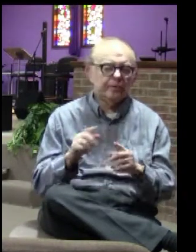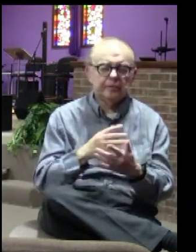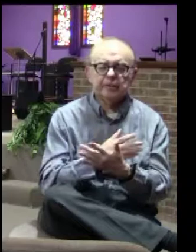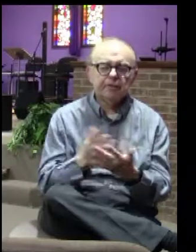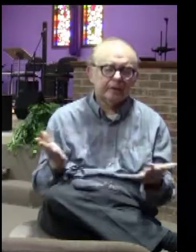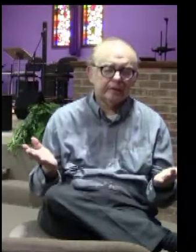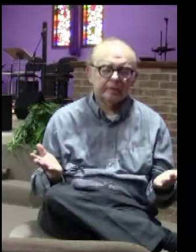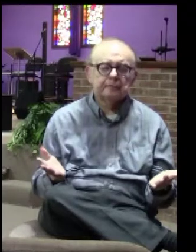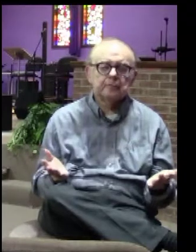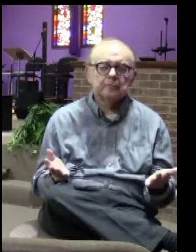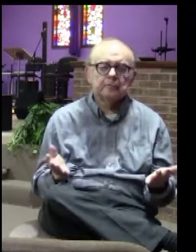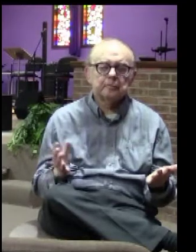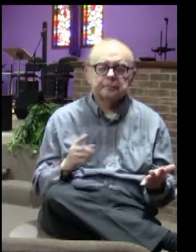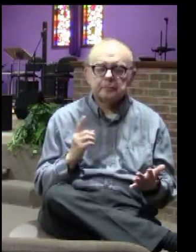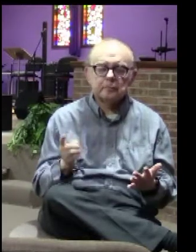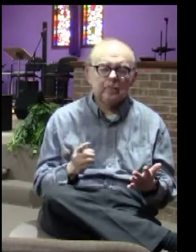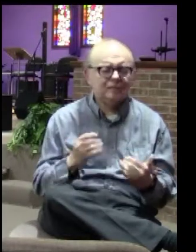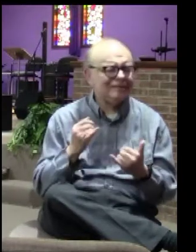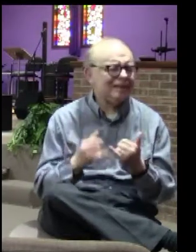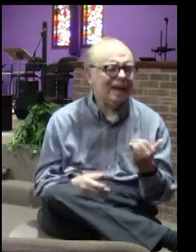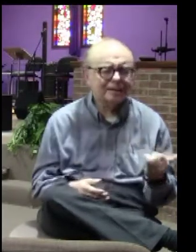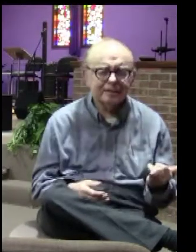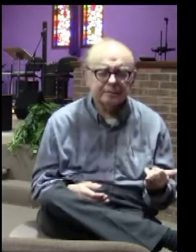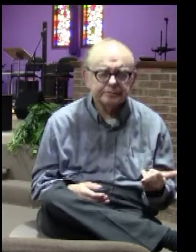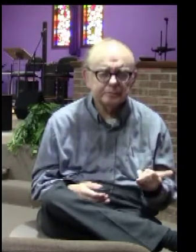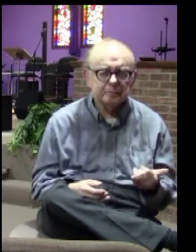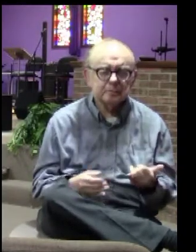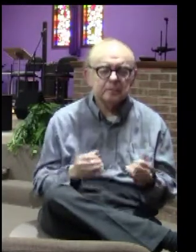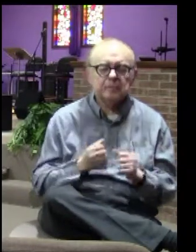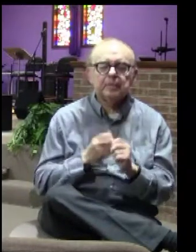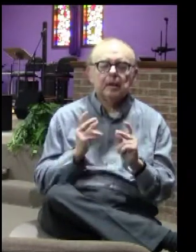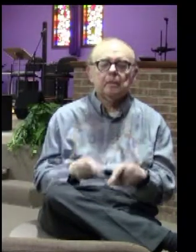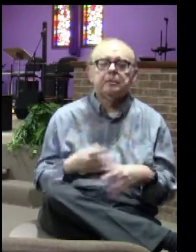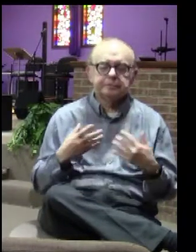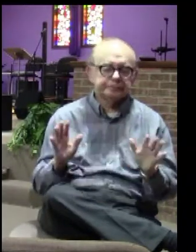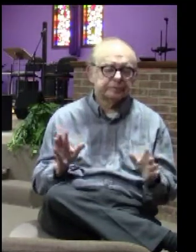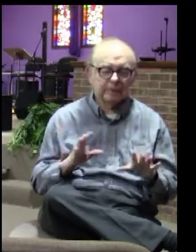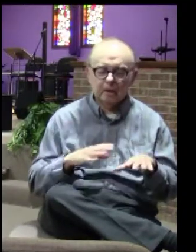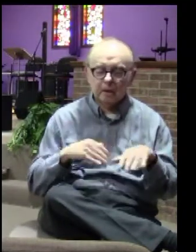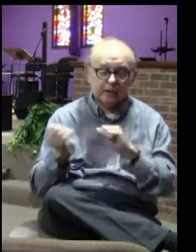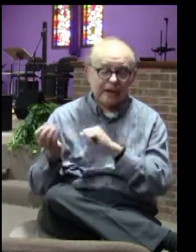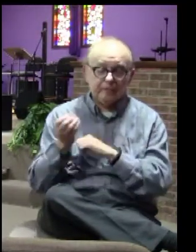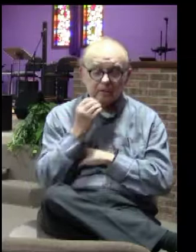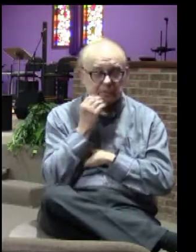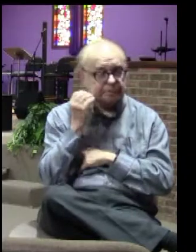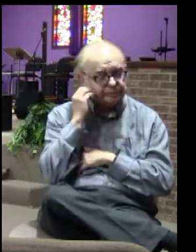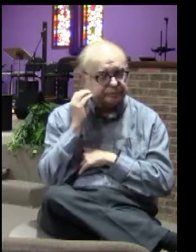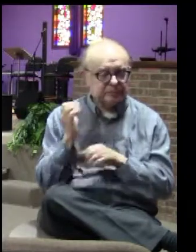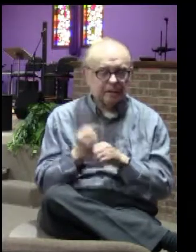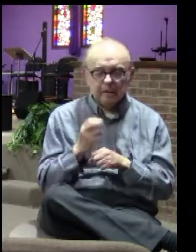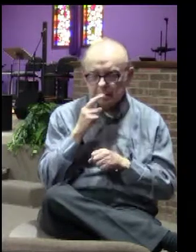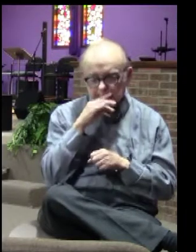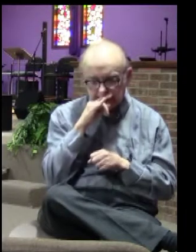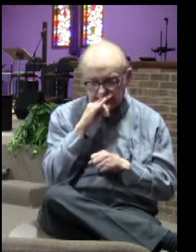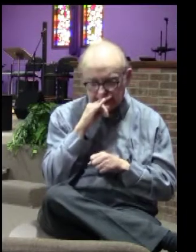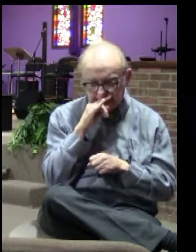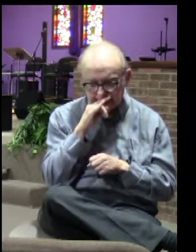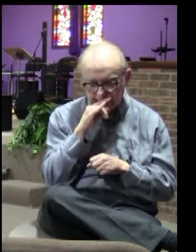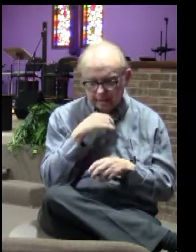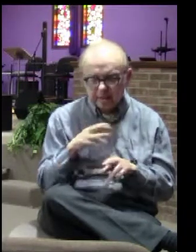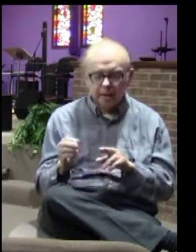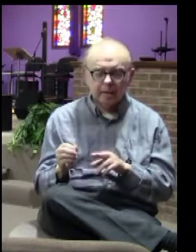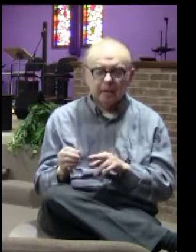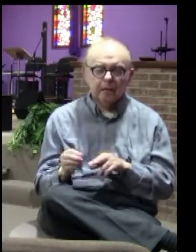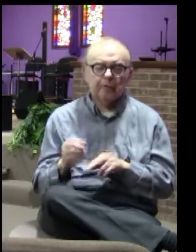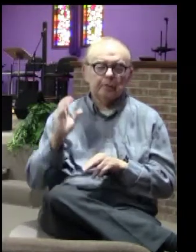discus throw or something that was always last. After everybody else had cleared out and gone home, you got these 2 kids out there getting ready to